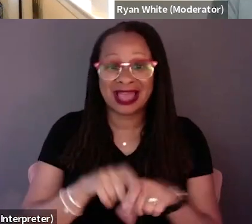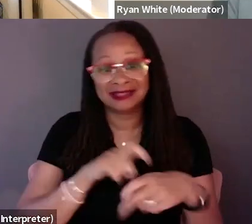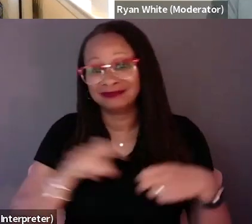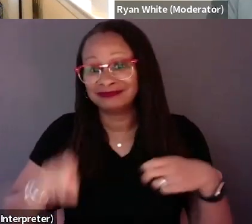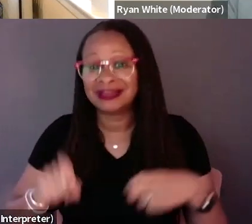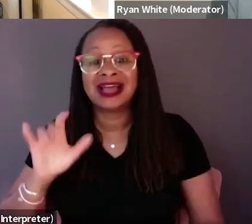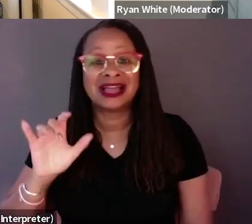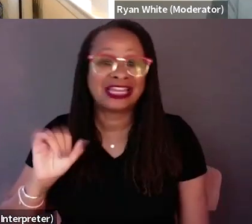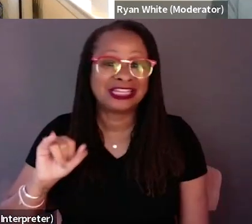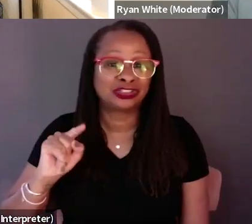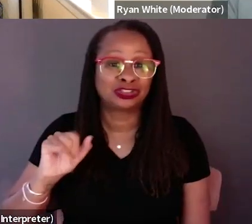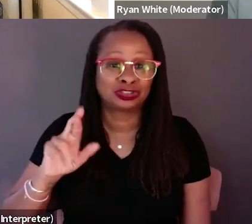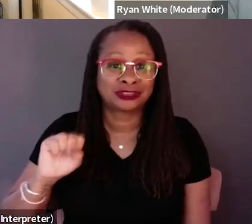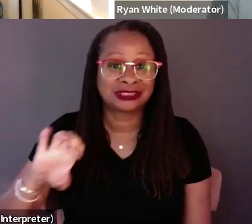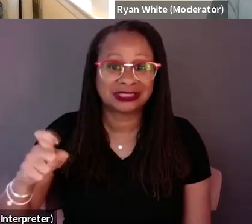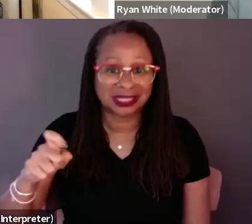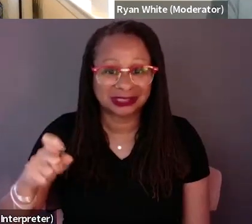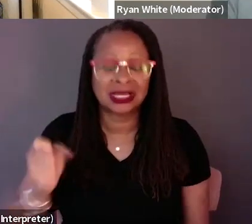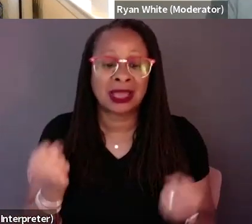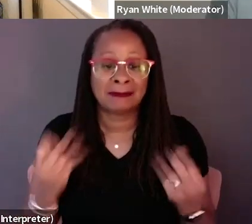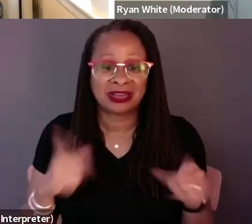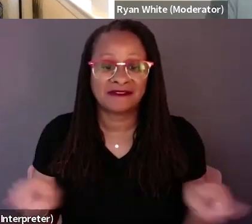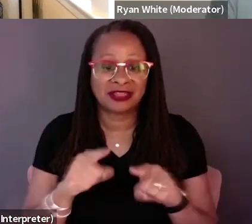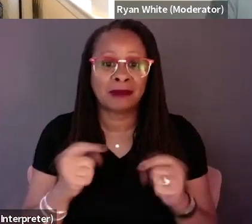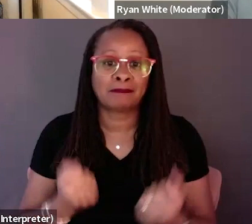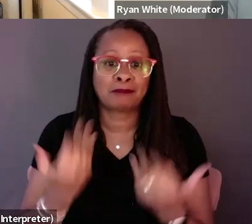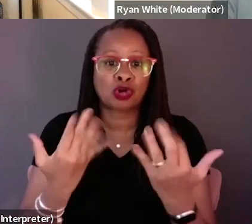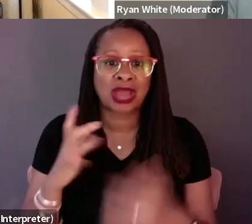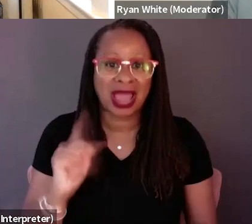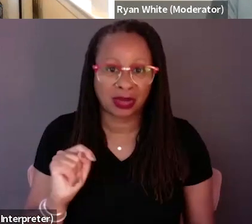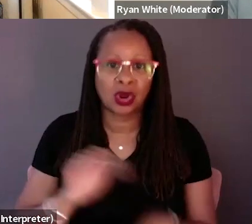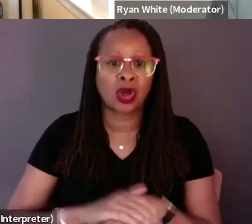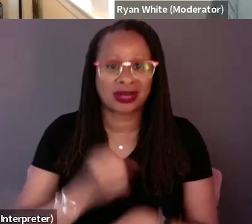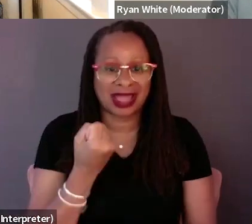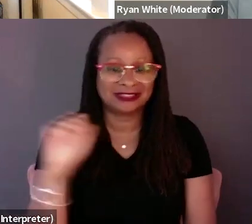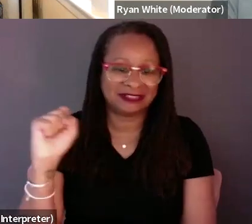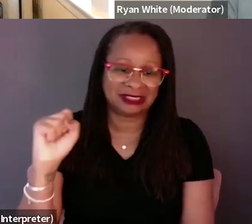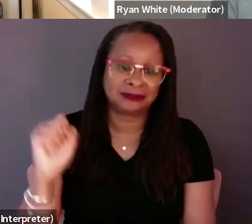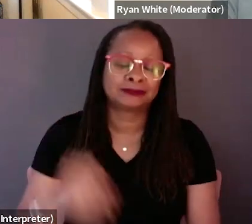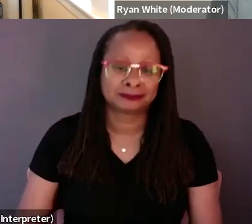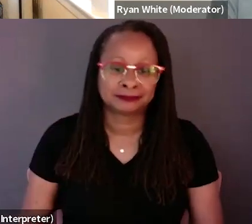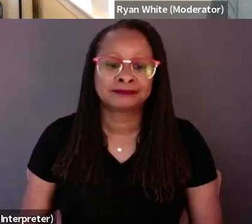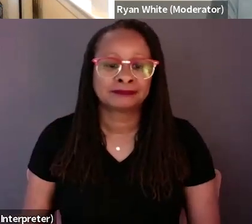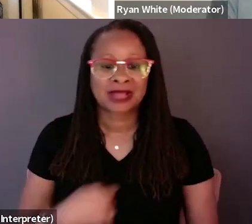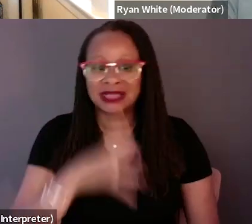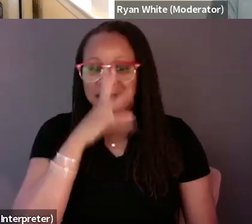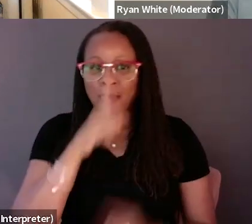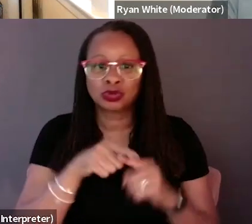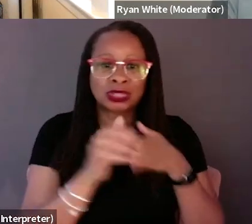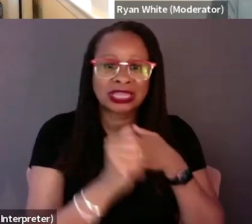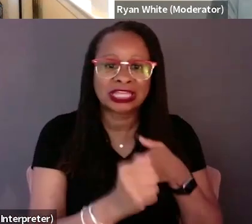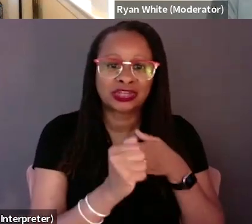as being intersex, many of them kind of burnt out on activism. I spoke